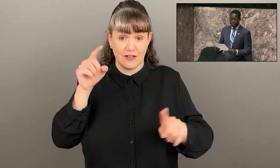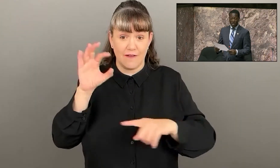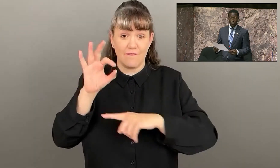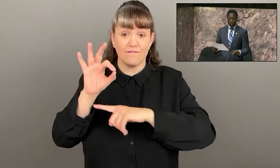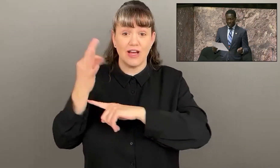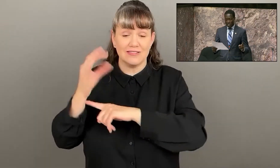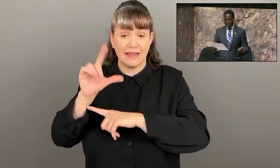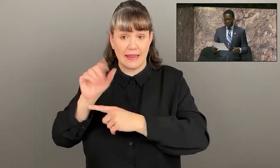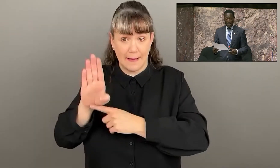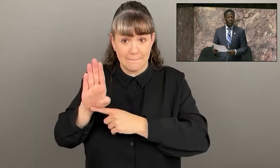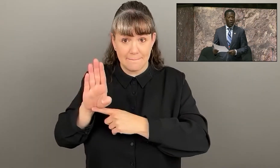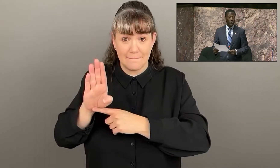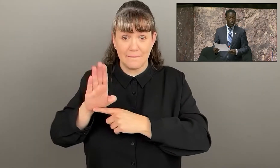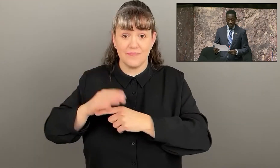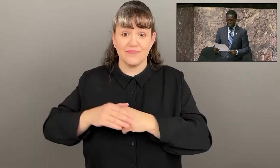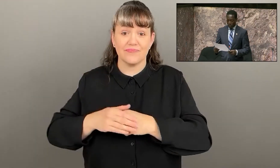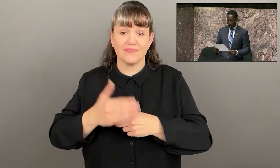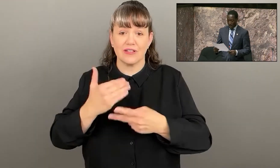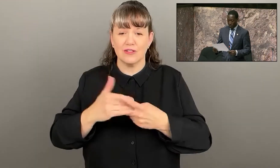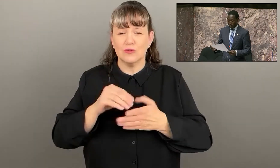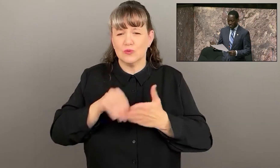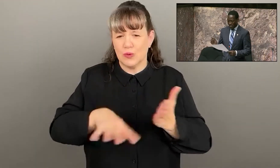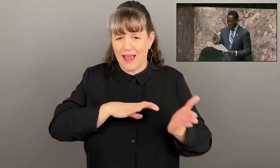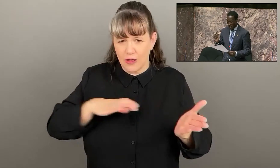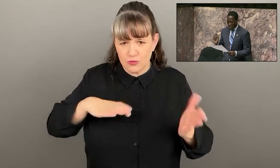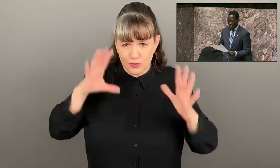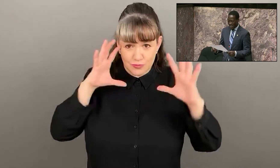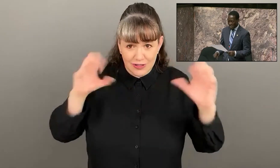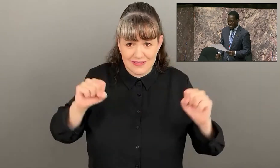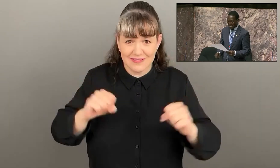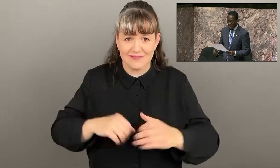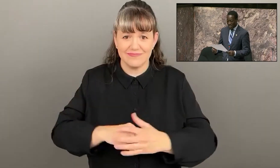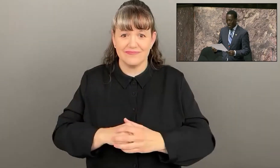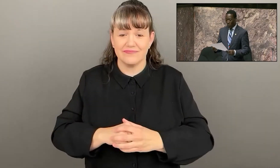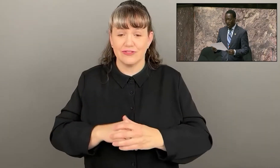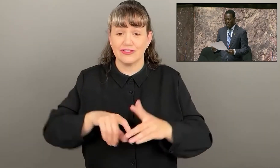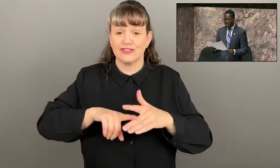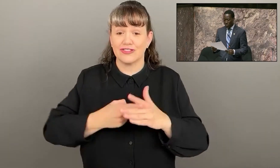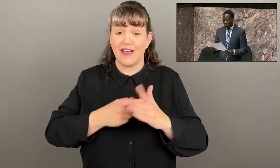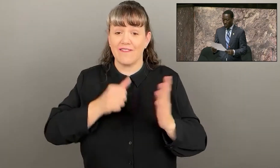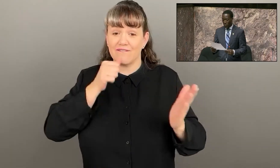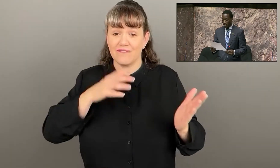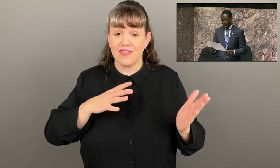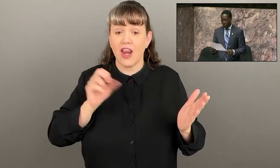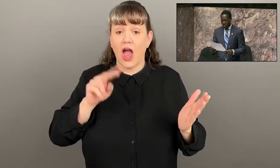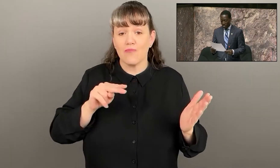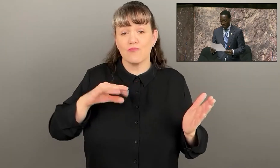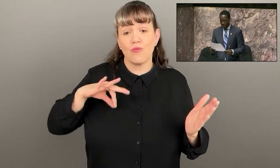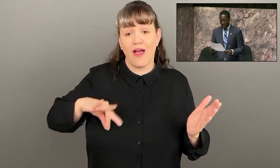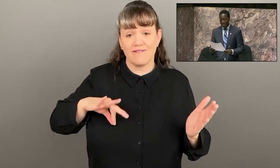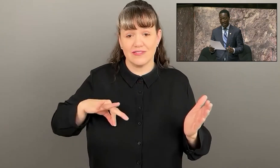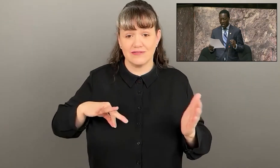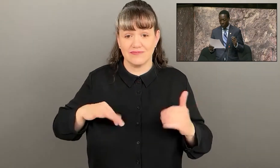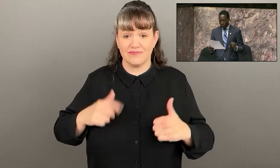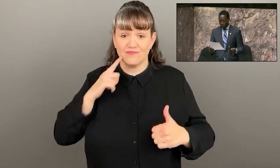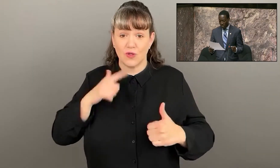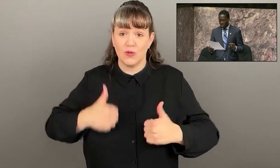that some people really do get more than 24 hours in a day. Rocky's a remarkable young British